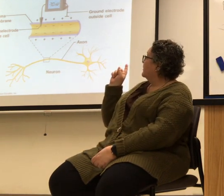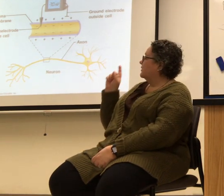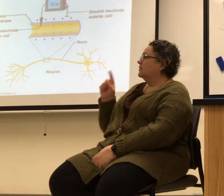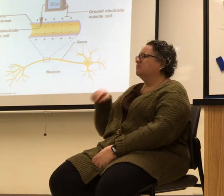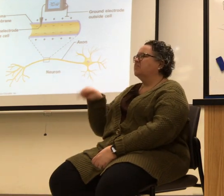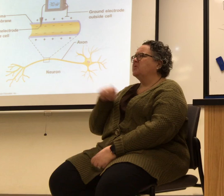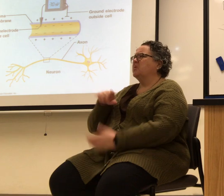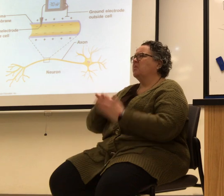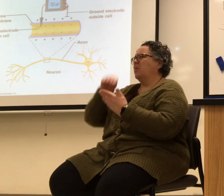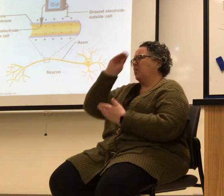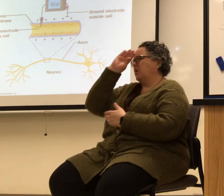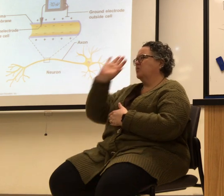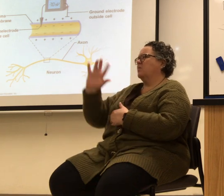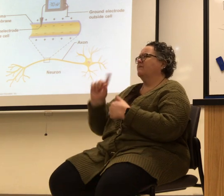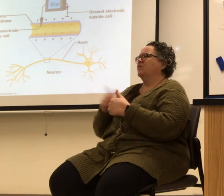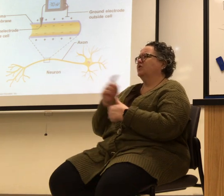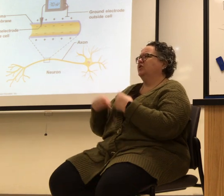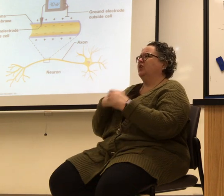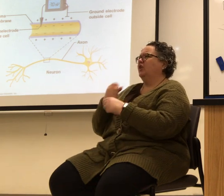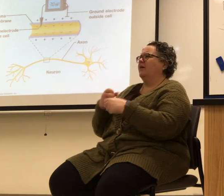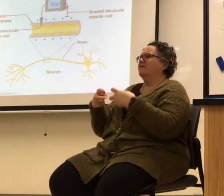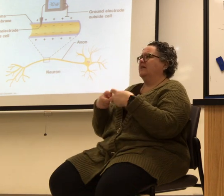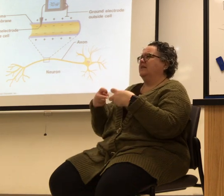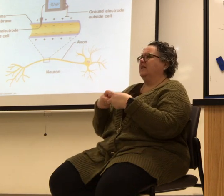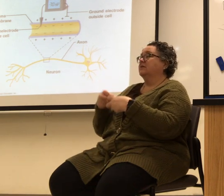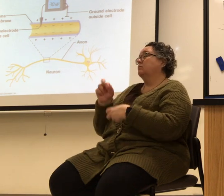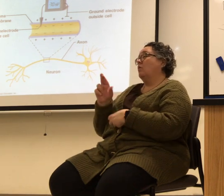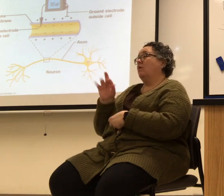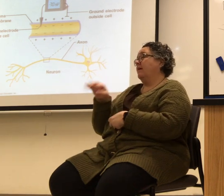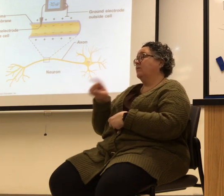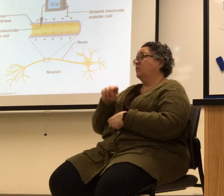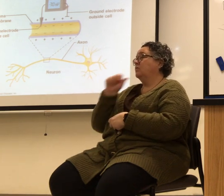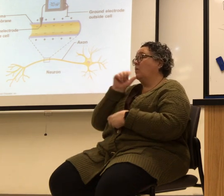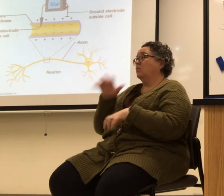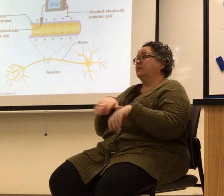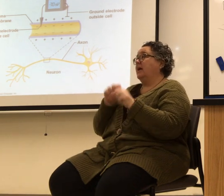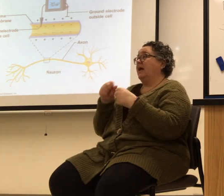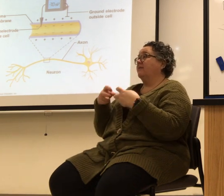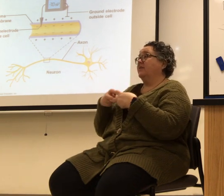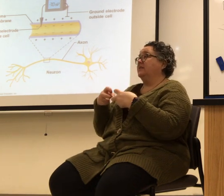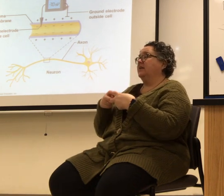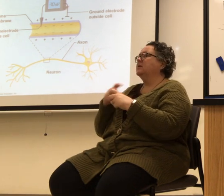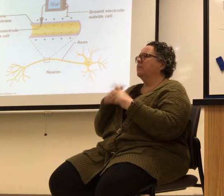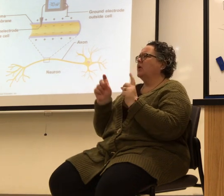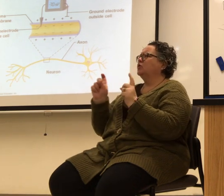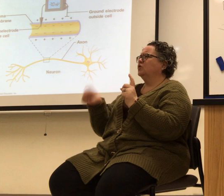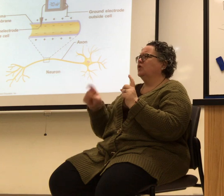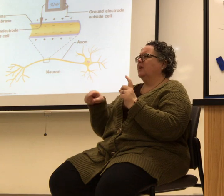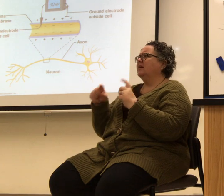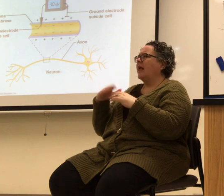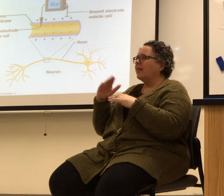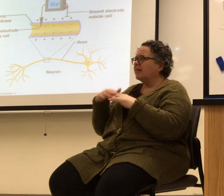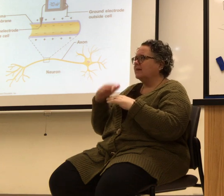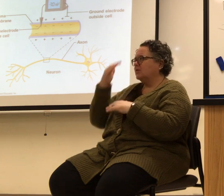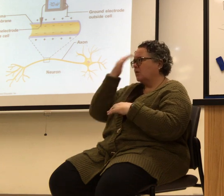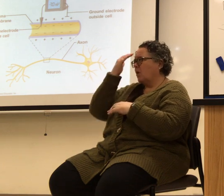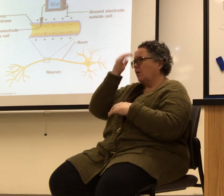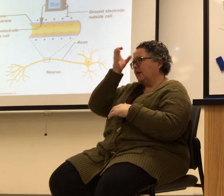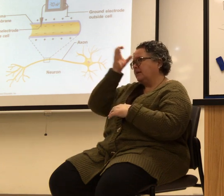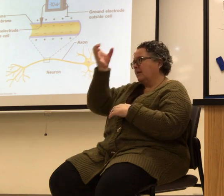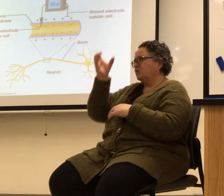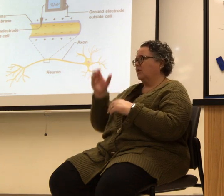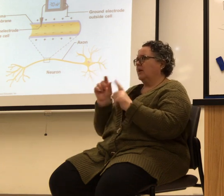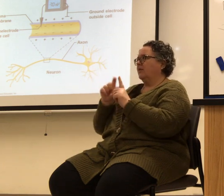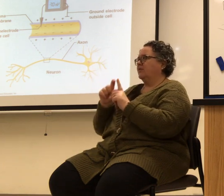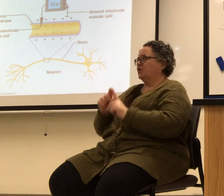You learn about it in your first year of physics. Well, if you don't take physics, you at least should know conceptually what the terms mean. In